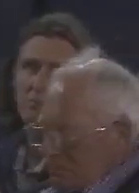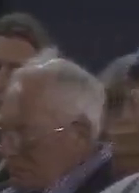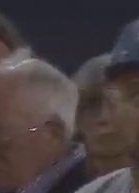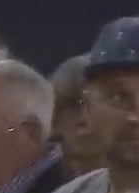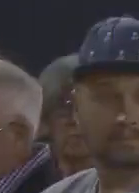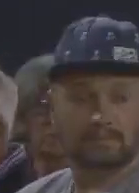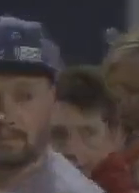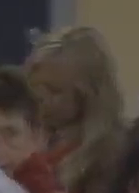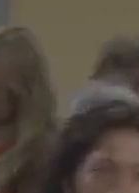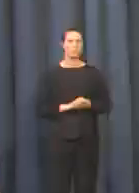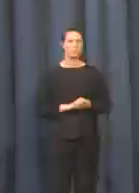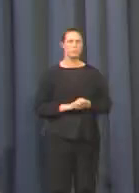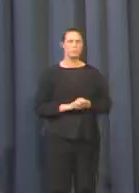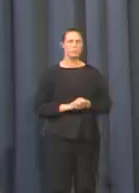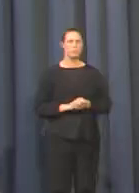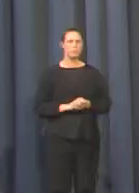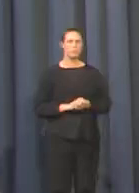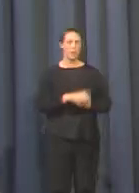sorry?